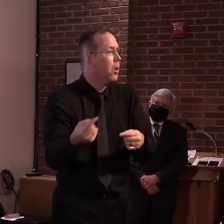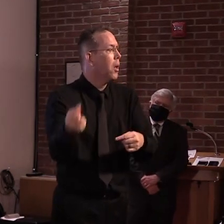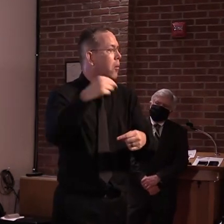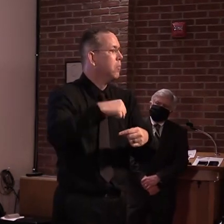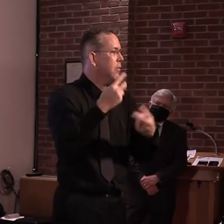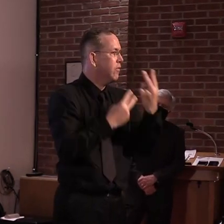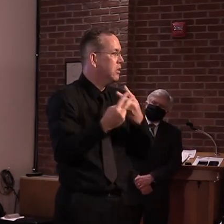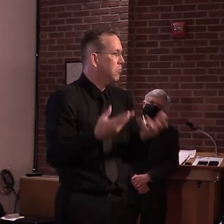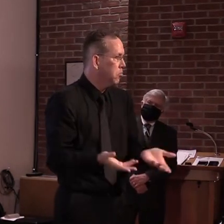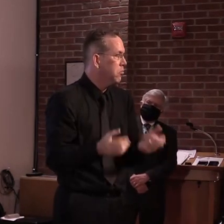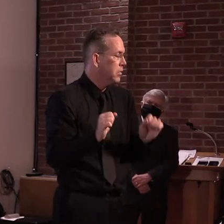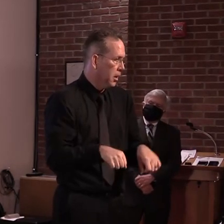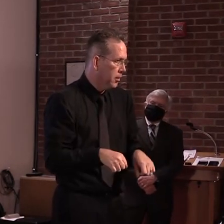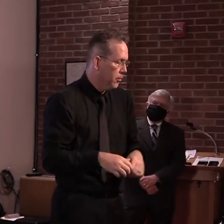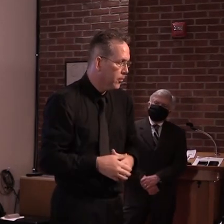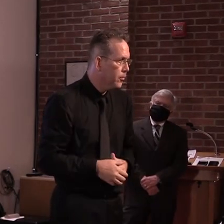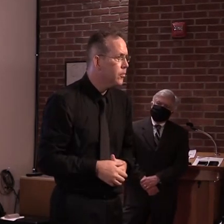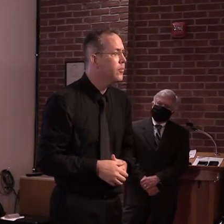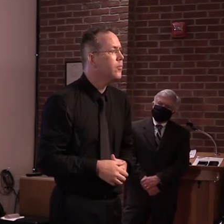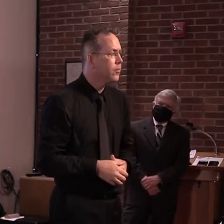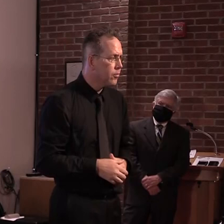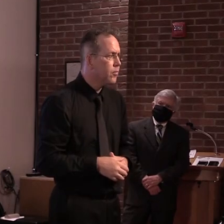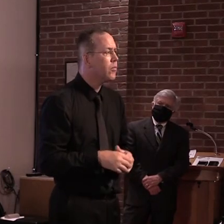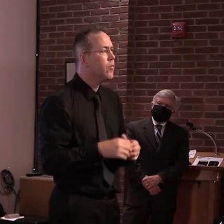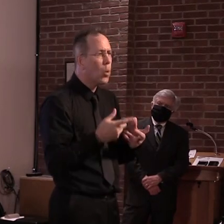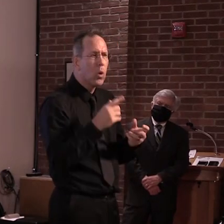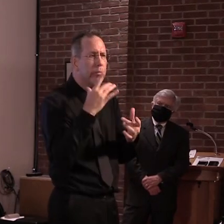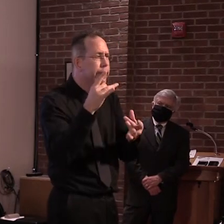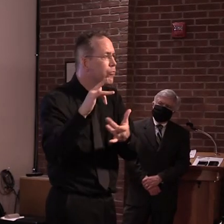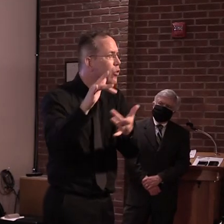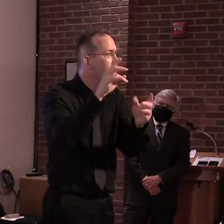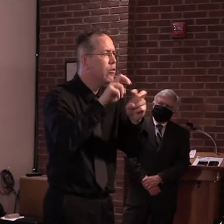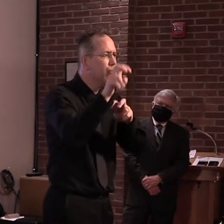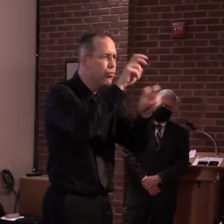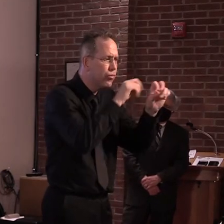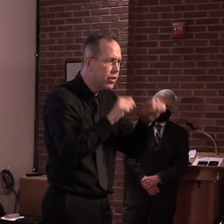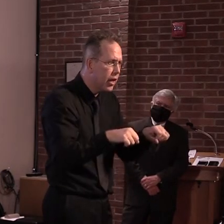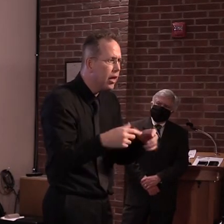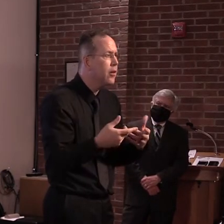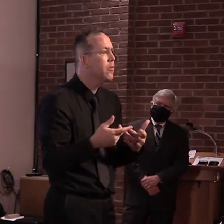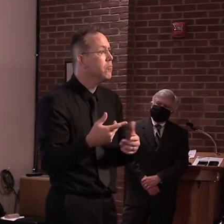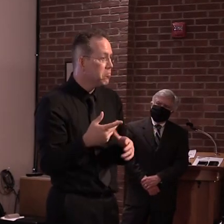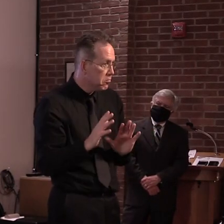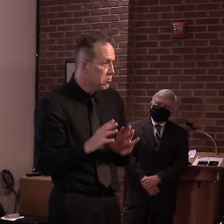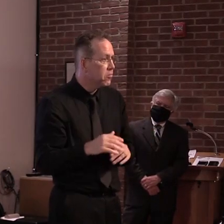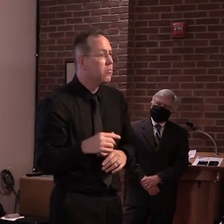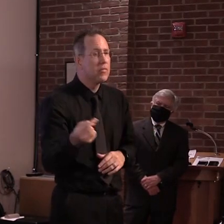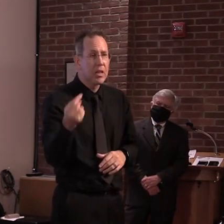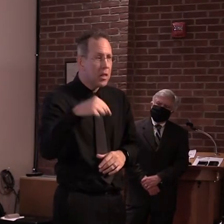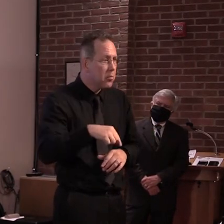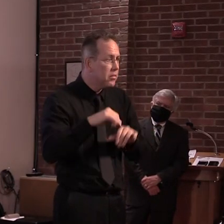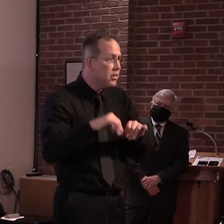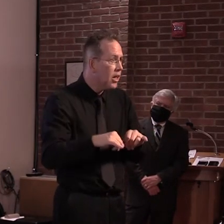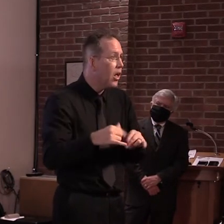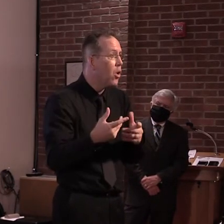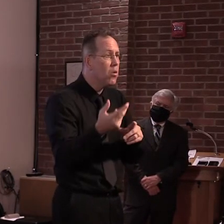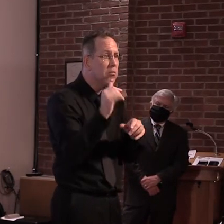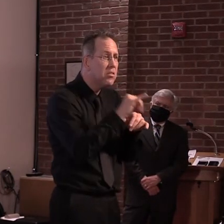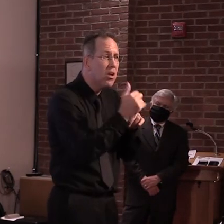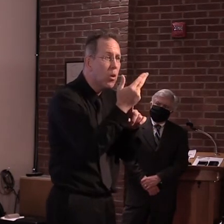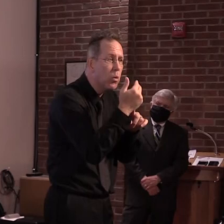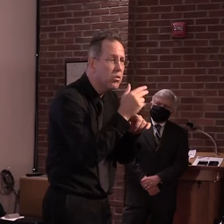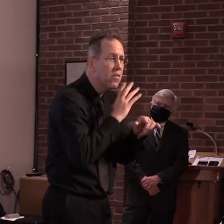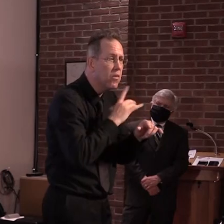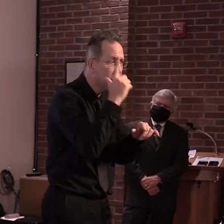Separately, individuals can travel into the state, stay at a lodging establishment for the purposes of quarantining. They could do that for the